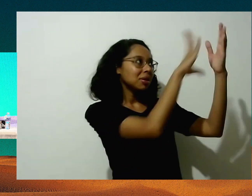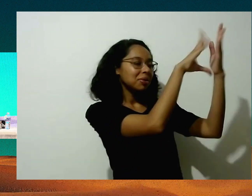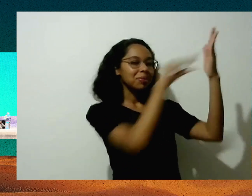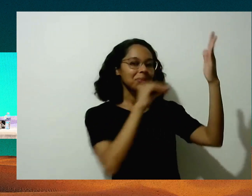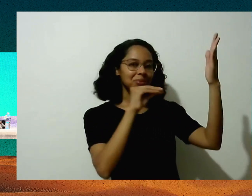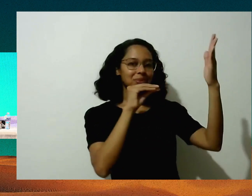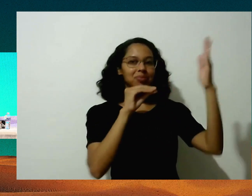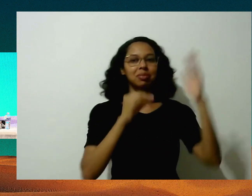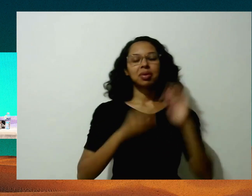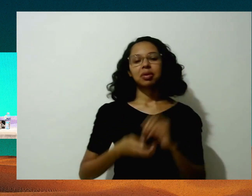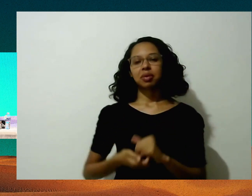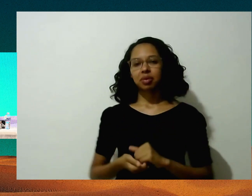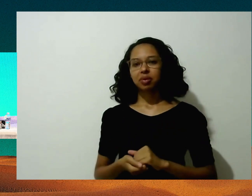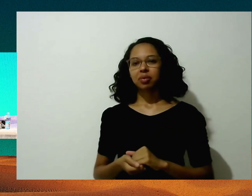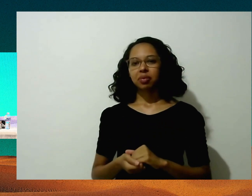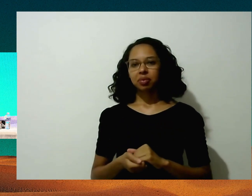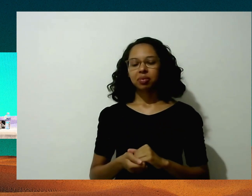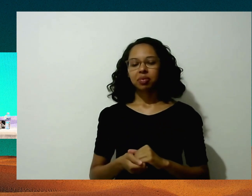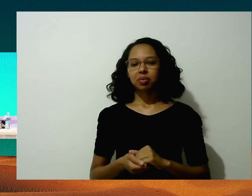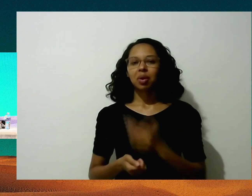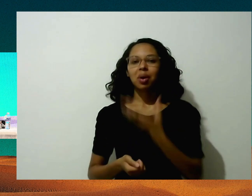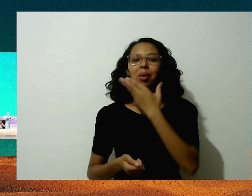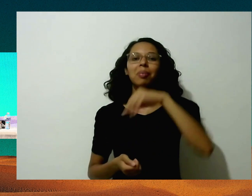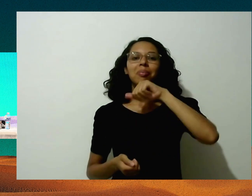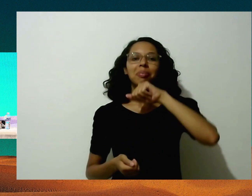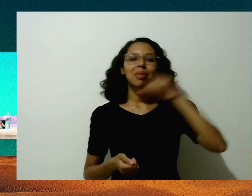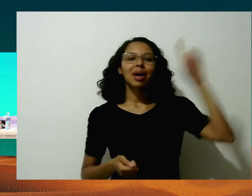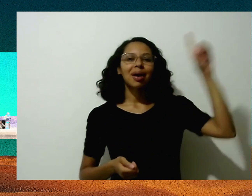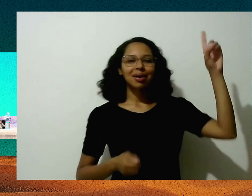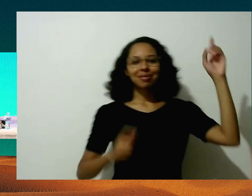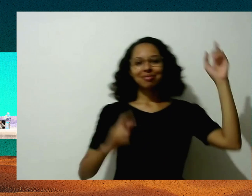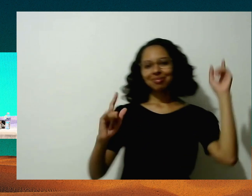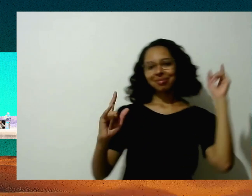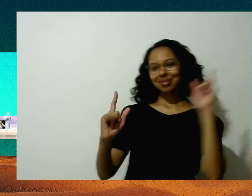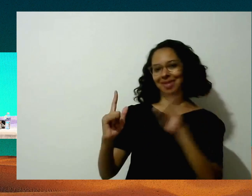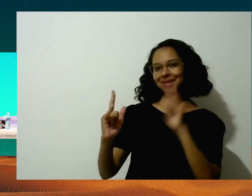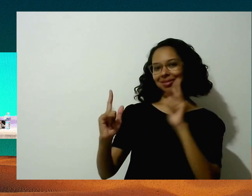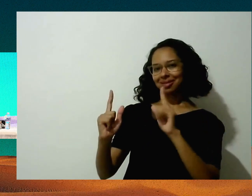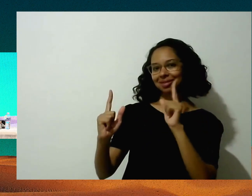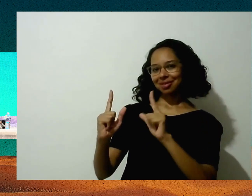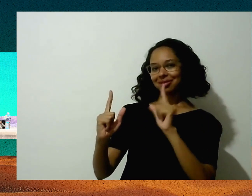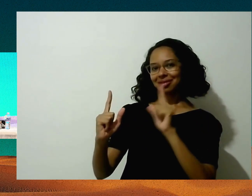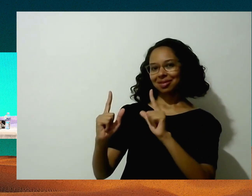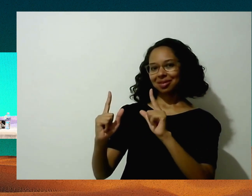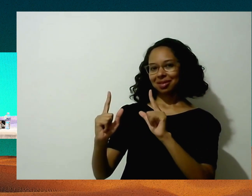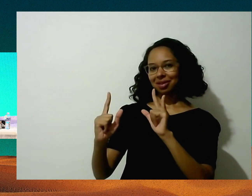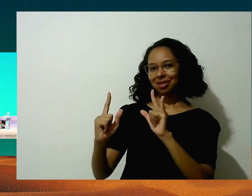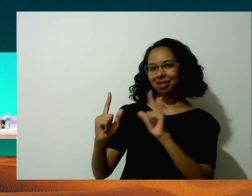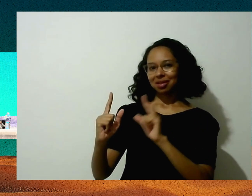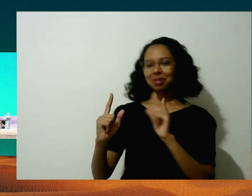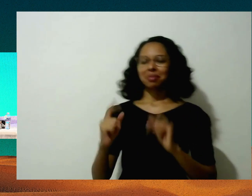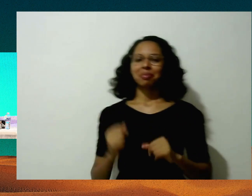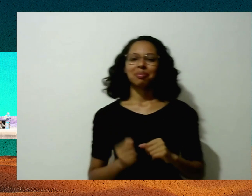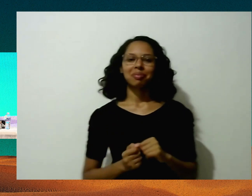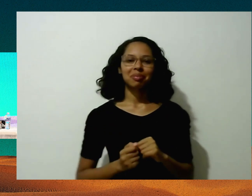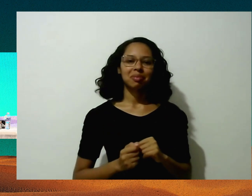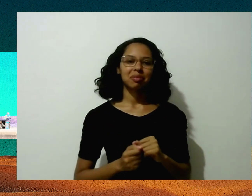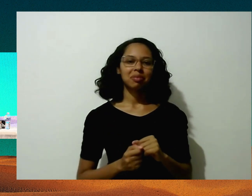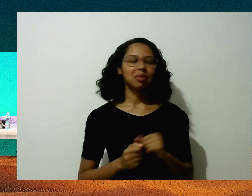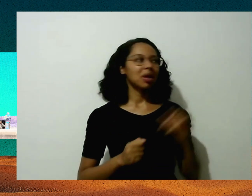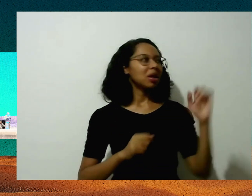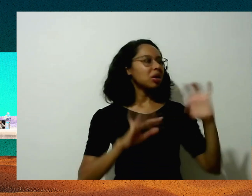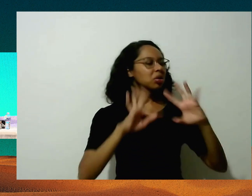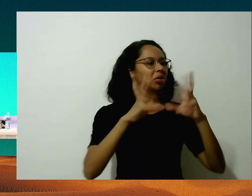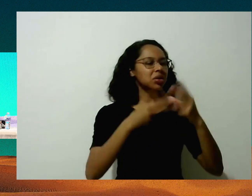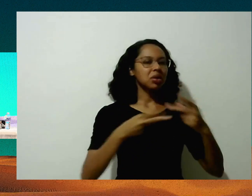like manner. Porque o Pai ama o Filho e lhe mostra tudo o que faz. For the Father loves the Son and shows him all things that he